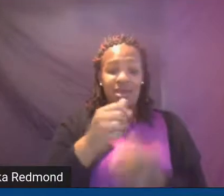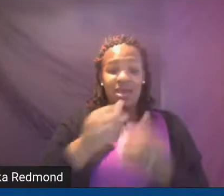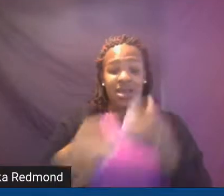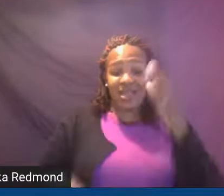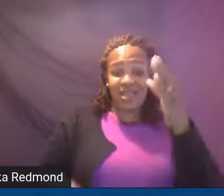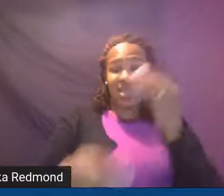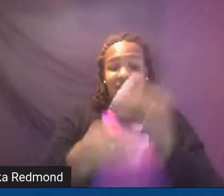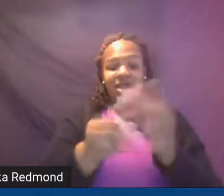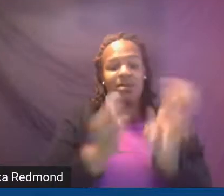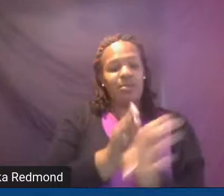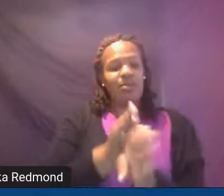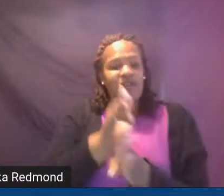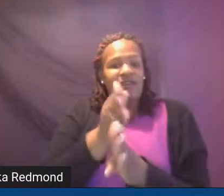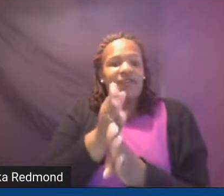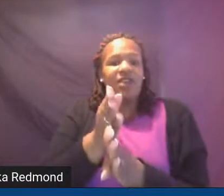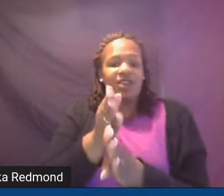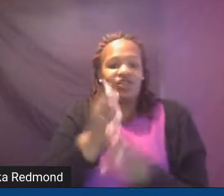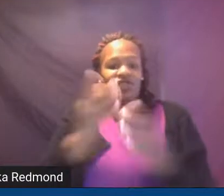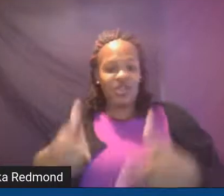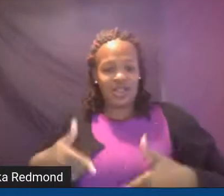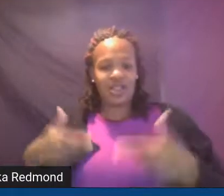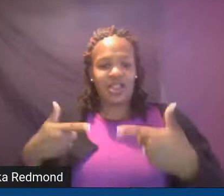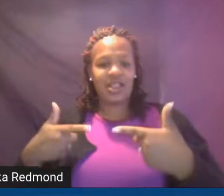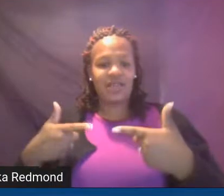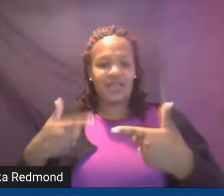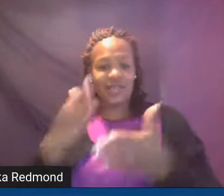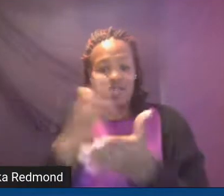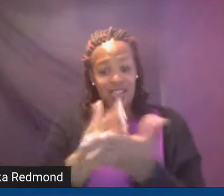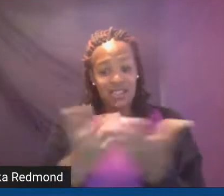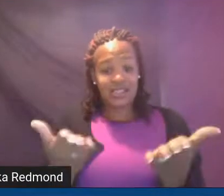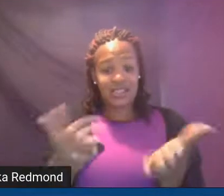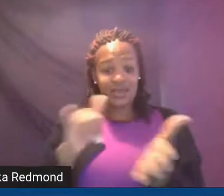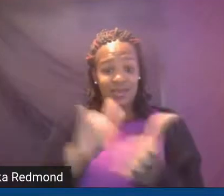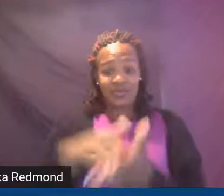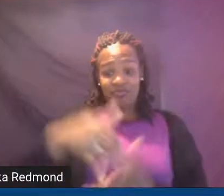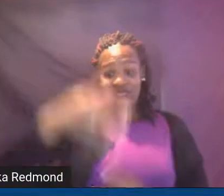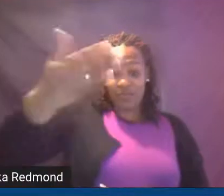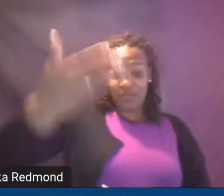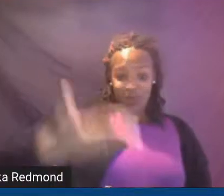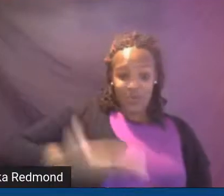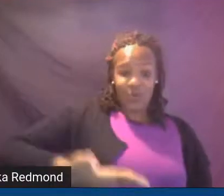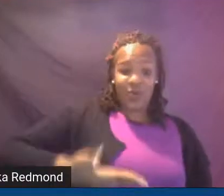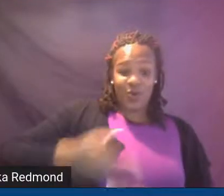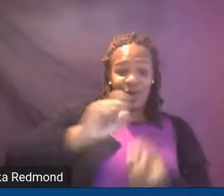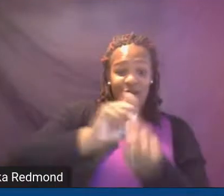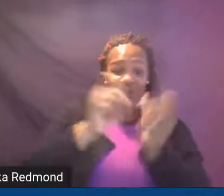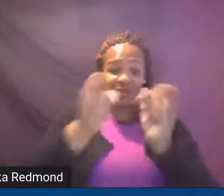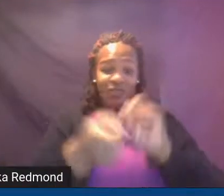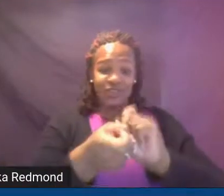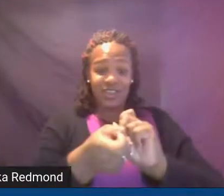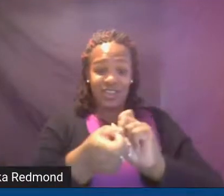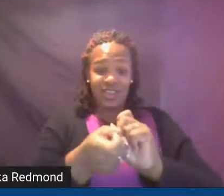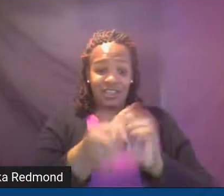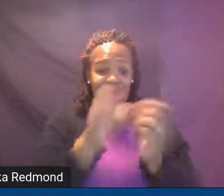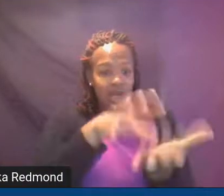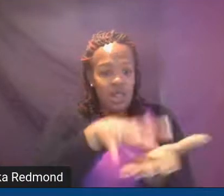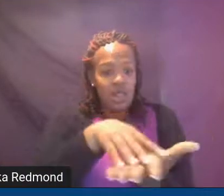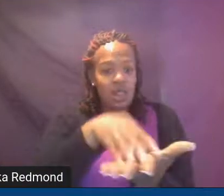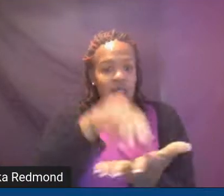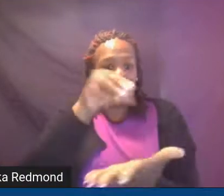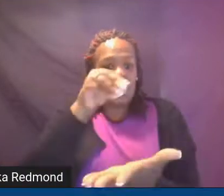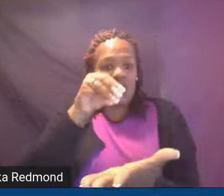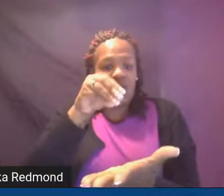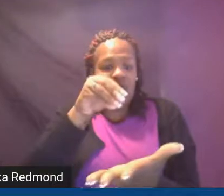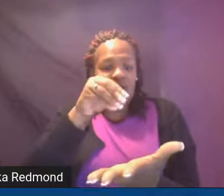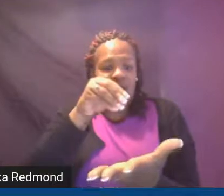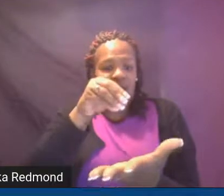personas, has been something that is really been a welcome change and certainly a significant learning. The power of that